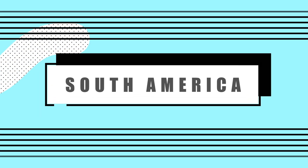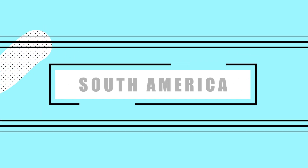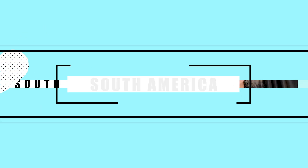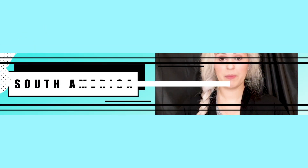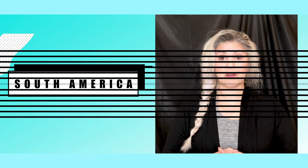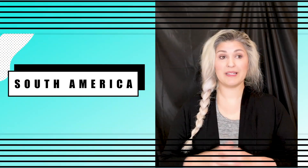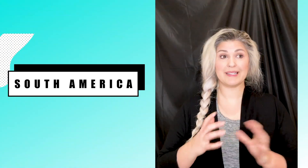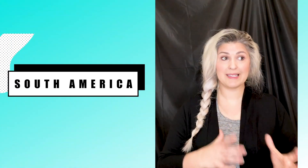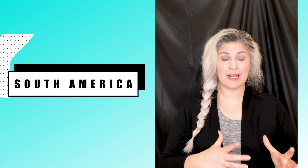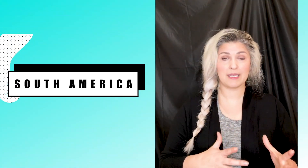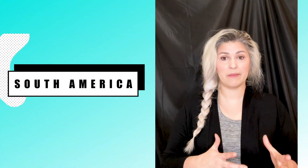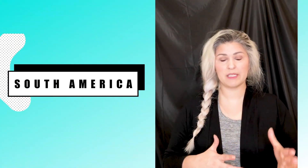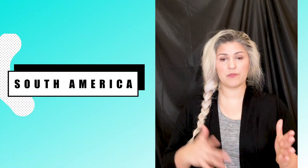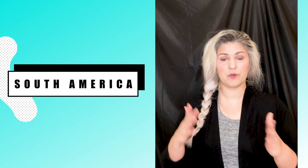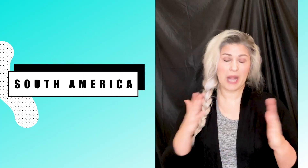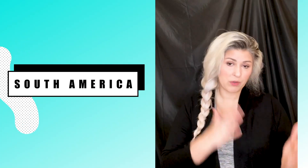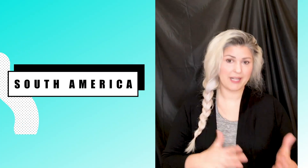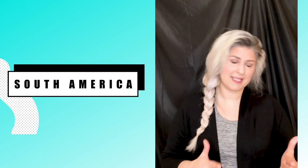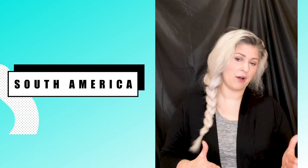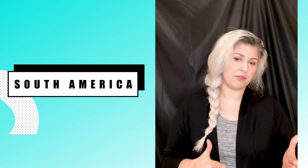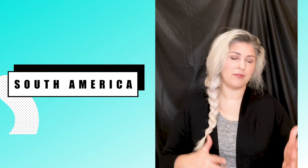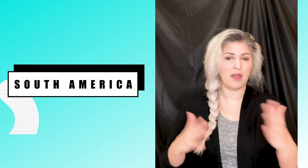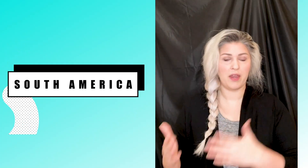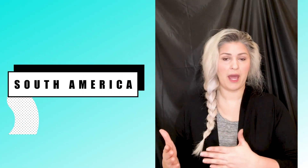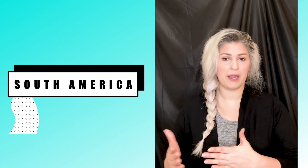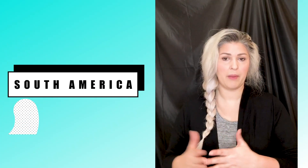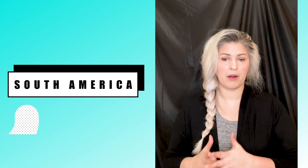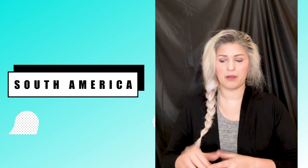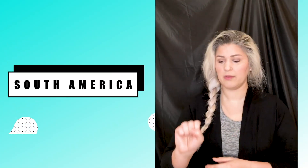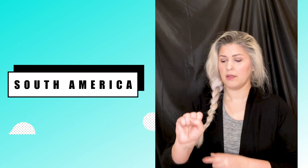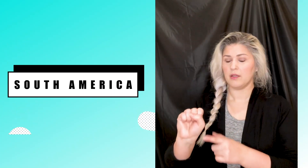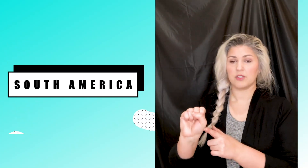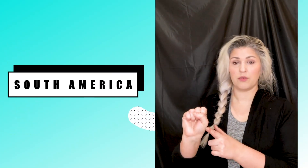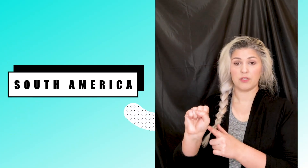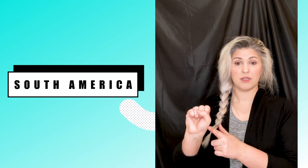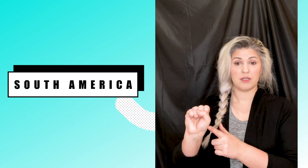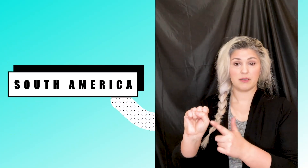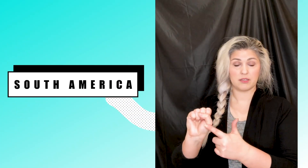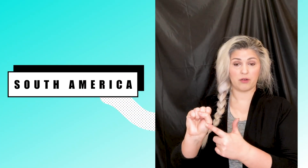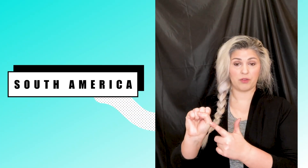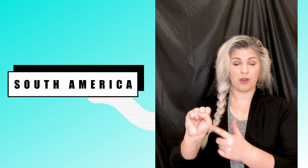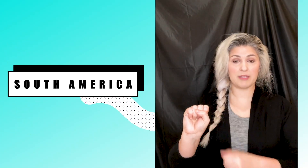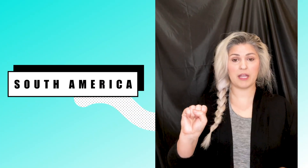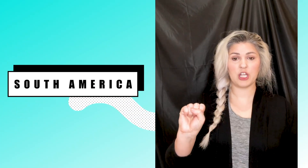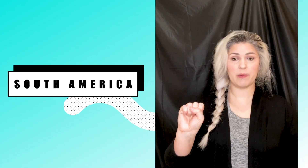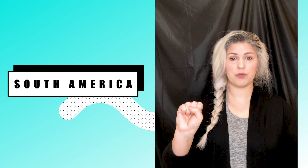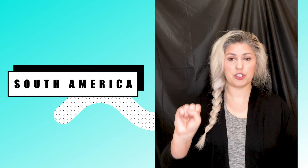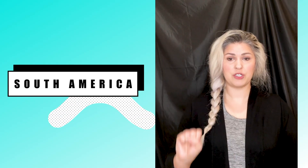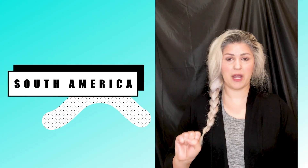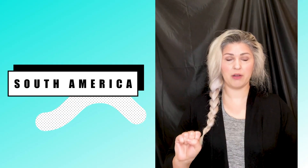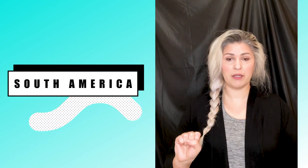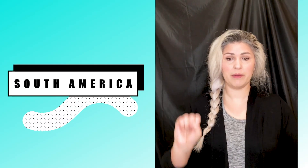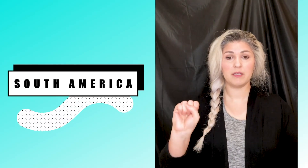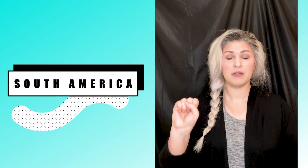Now, South America is the exact same except for now we're signing south and then adding America. So start with your S hand shape and